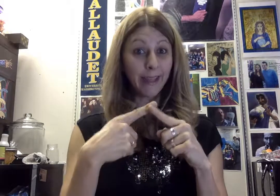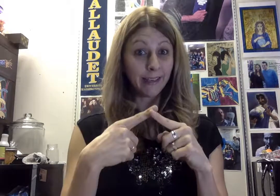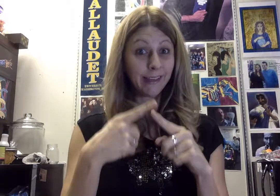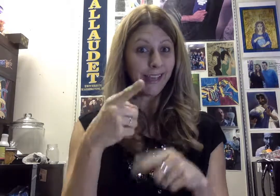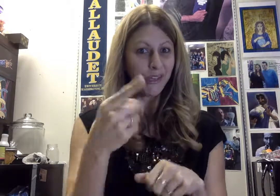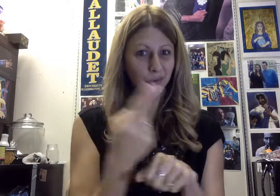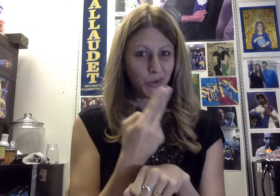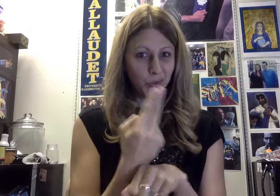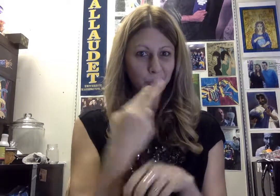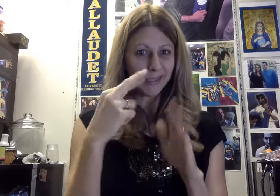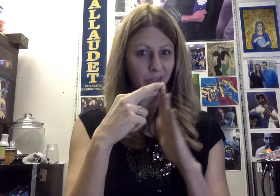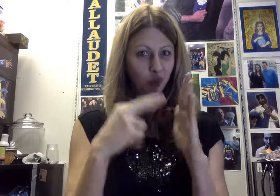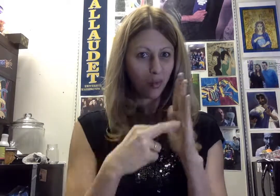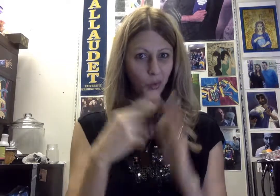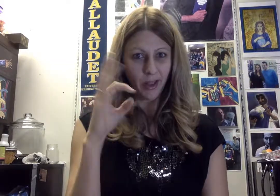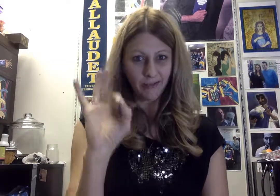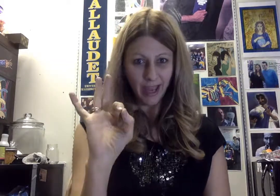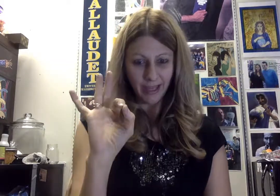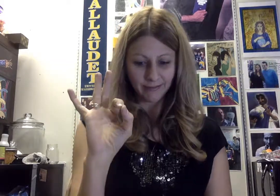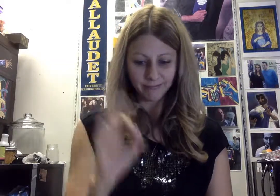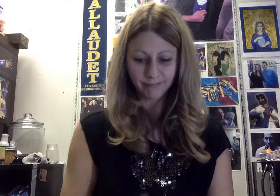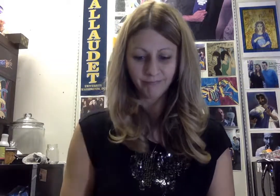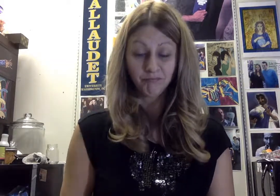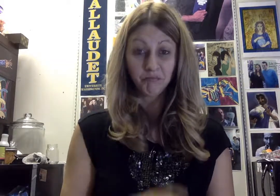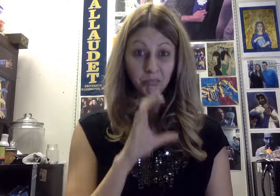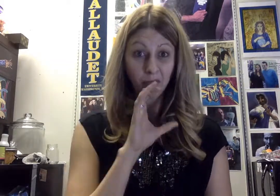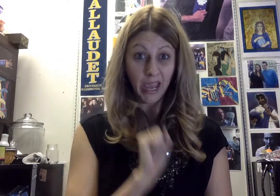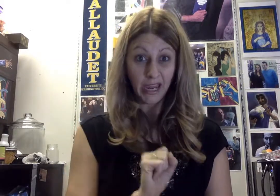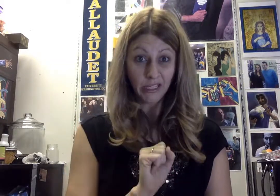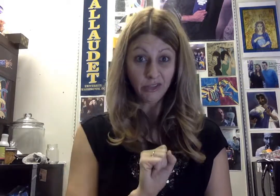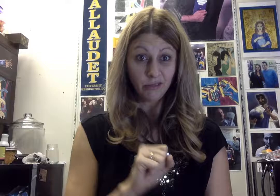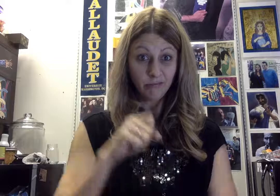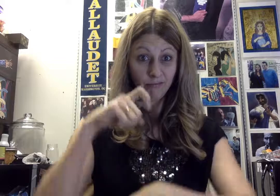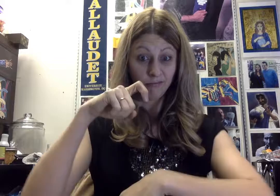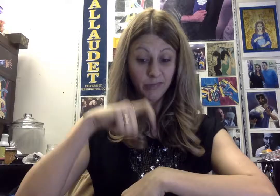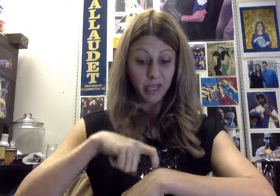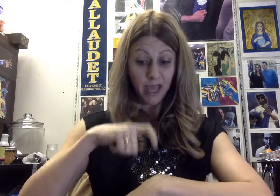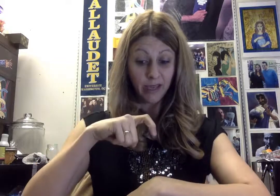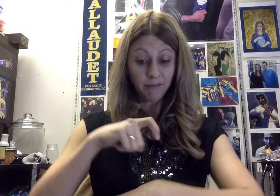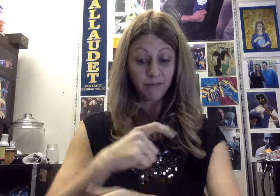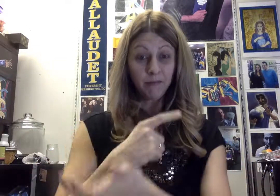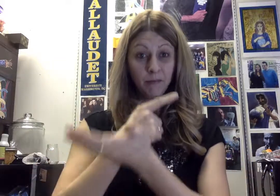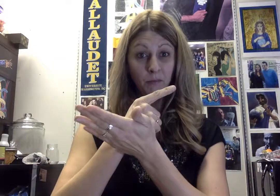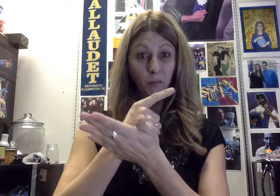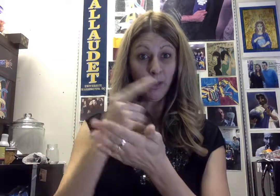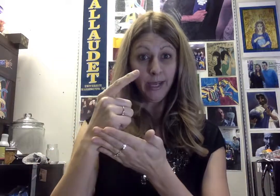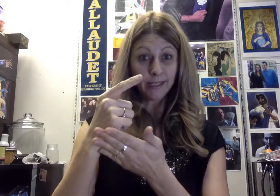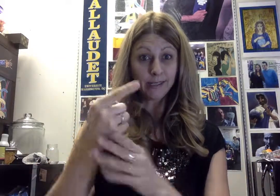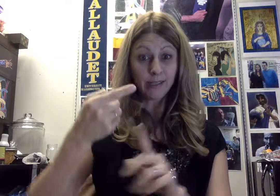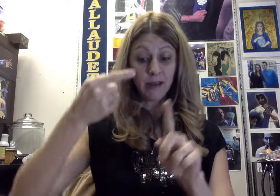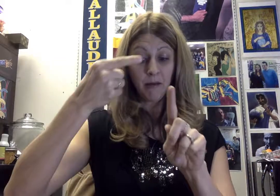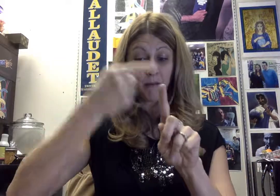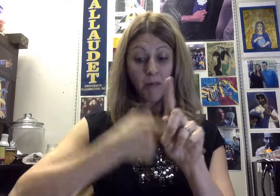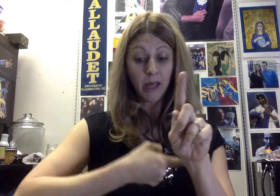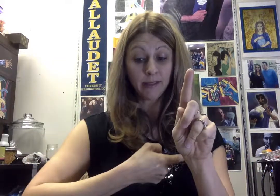when can you use the rule of 9? Age, time, weeks,